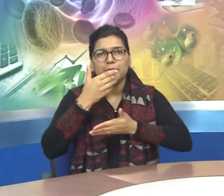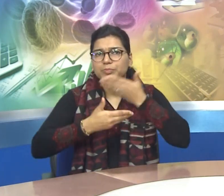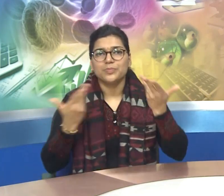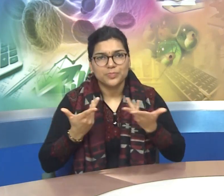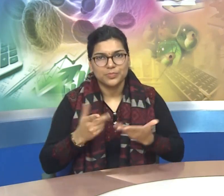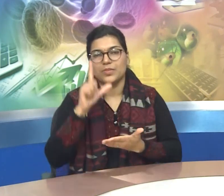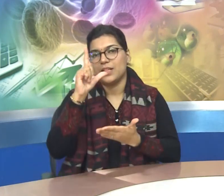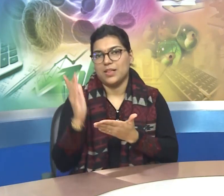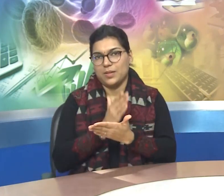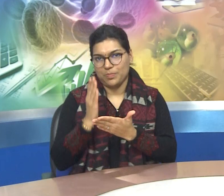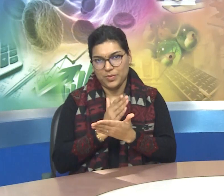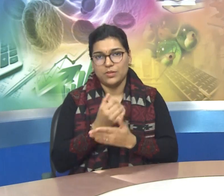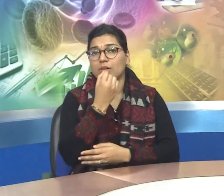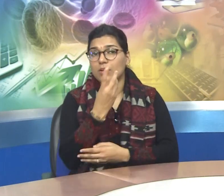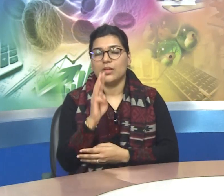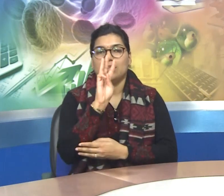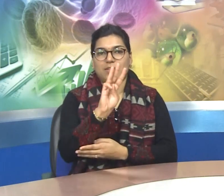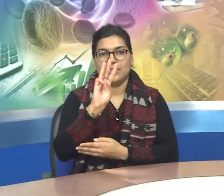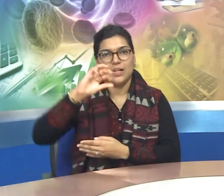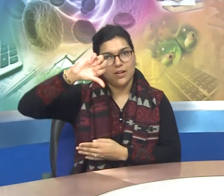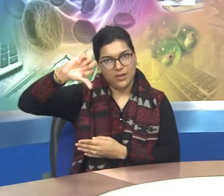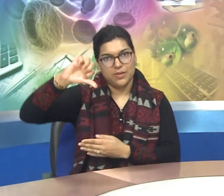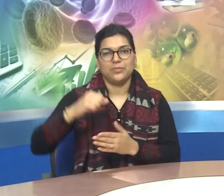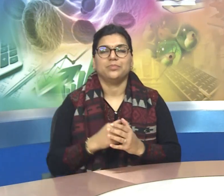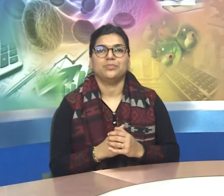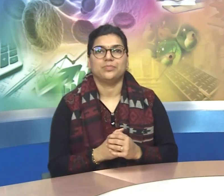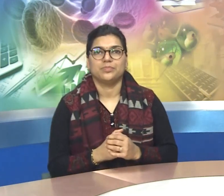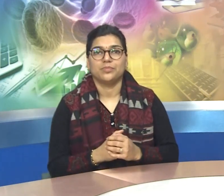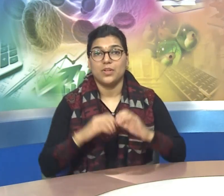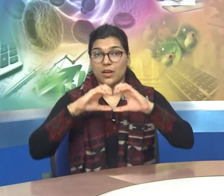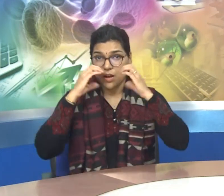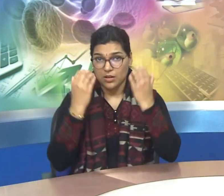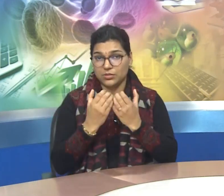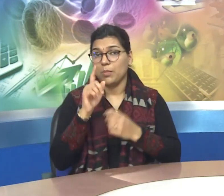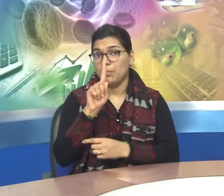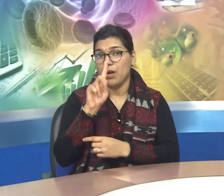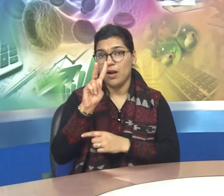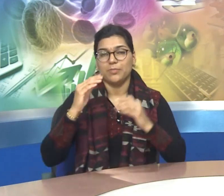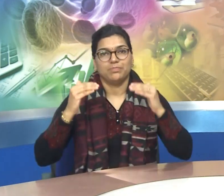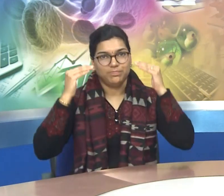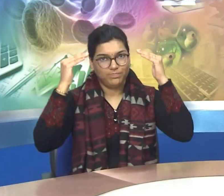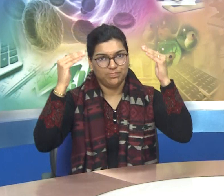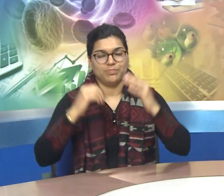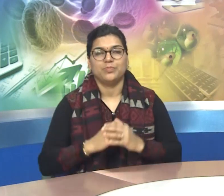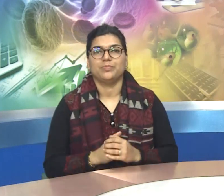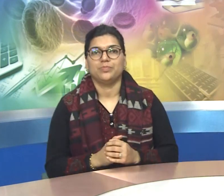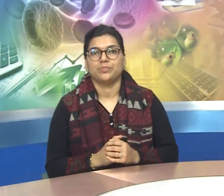and Information Science. Code number for this subject is 339. This video is for